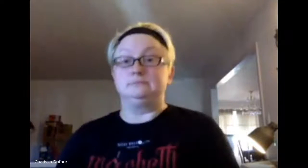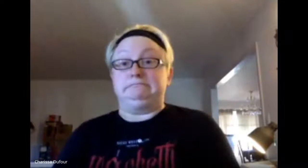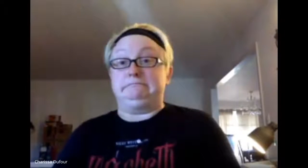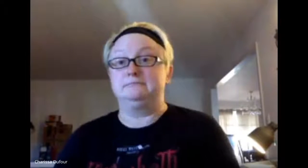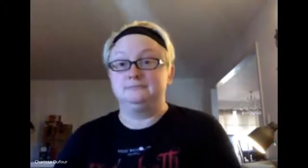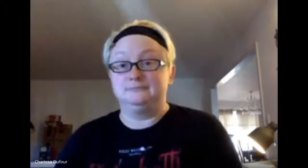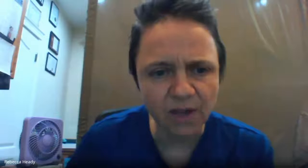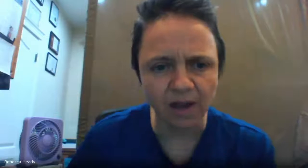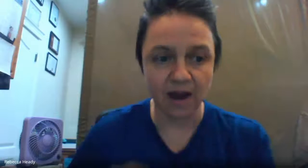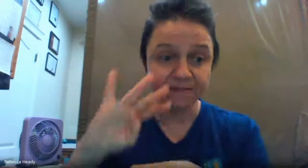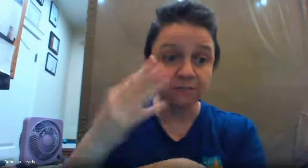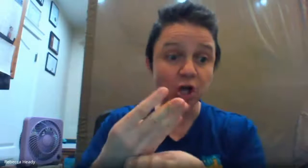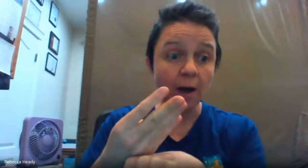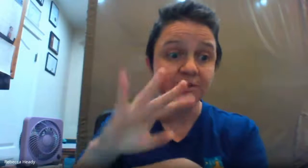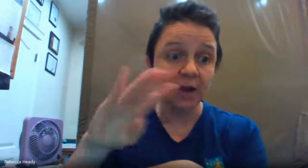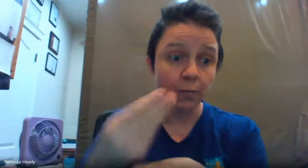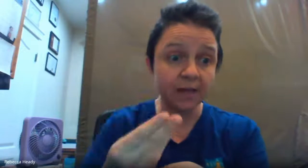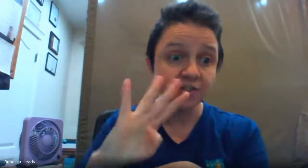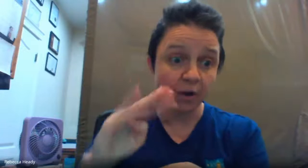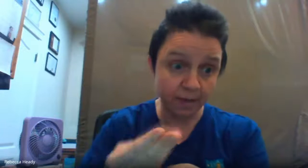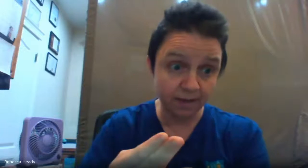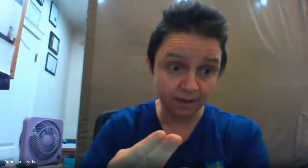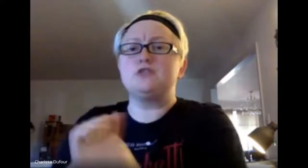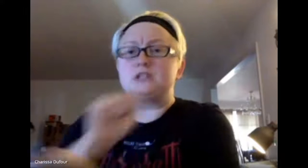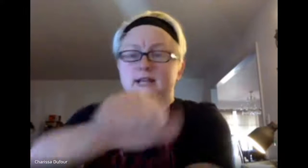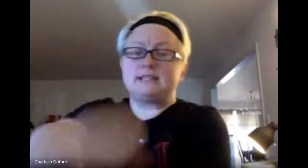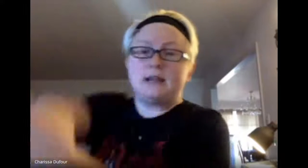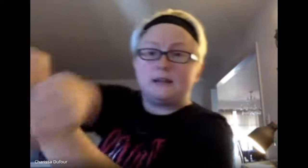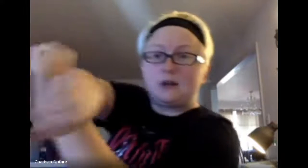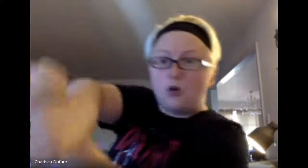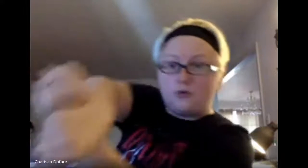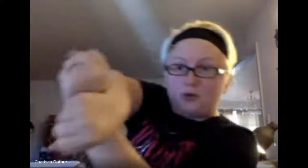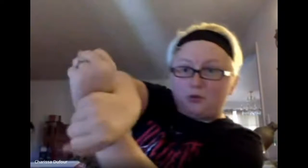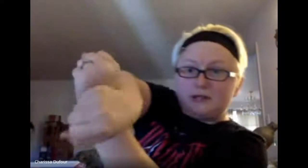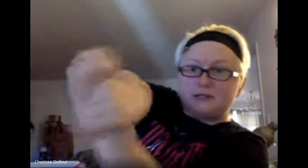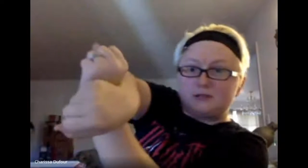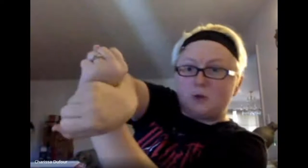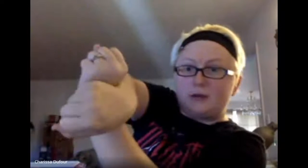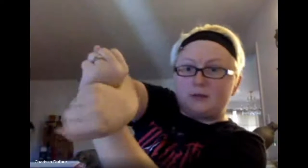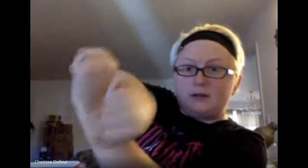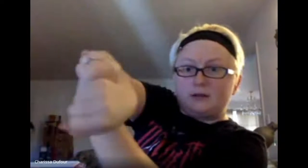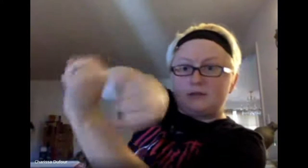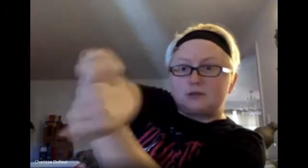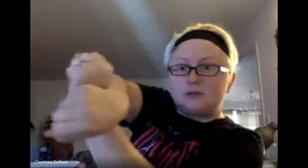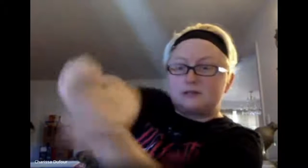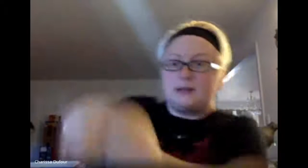What have you? I've seen job, J-O-B. No, we just extended it over the wrist quite a bit. So it's trying to show